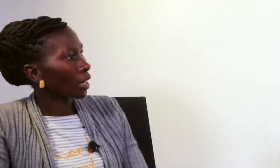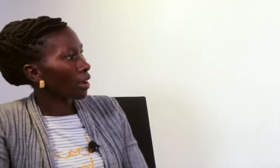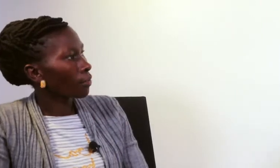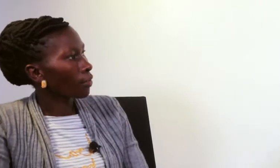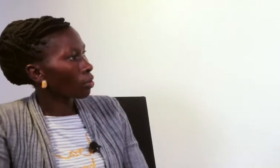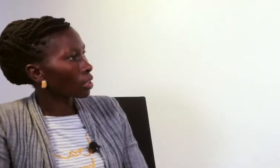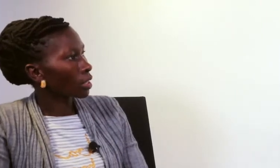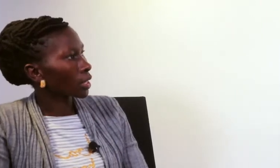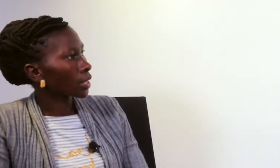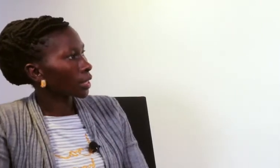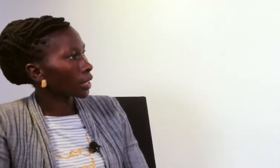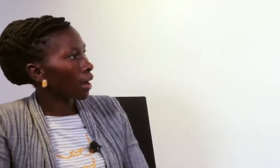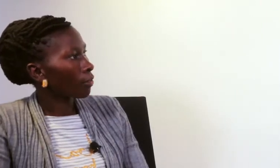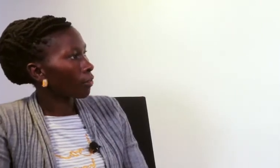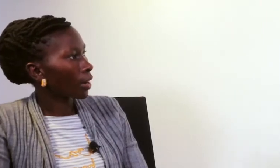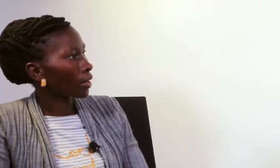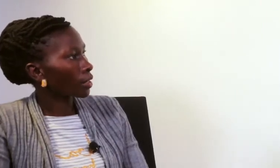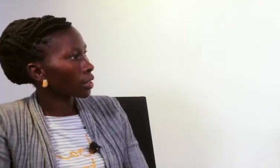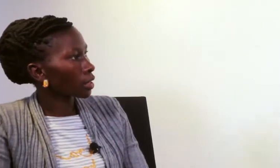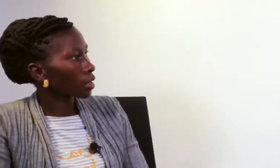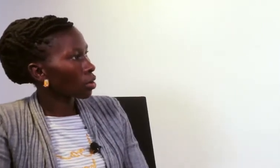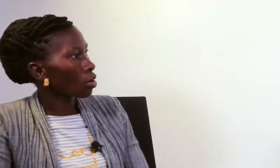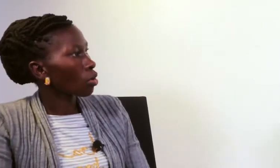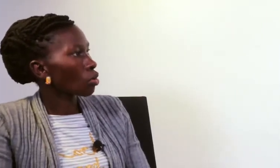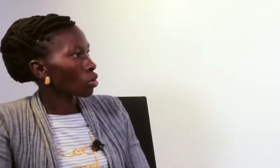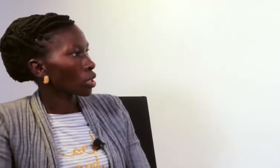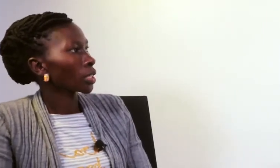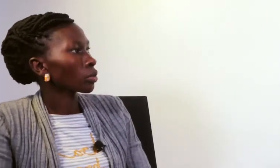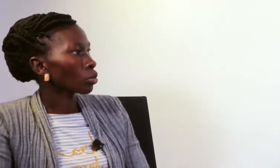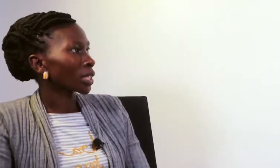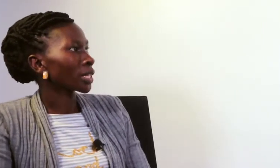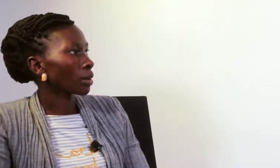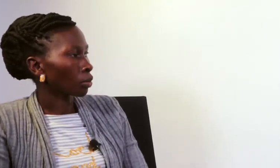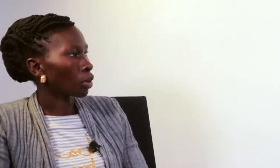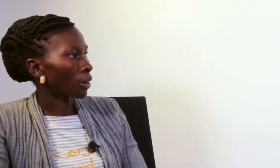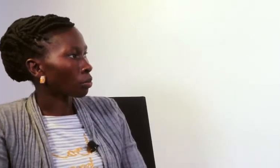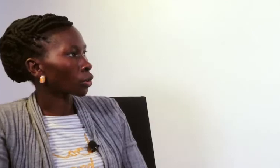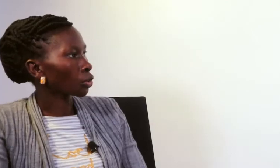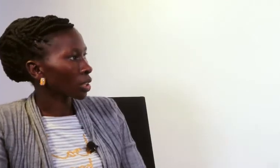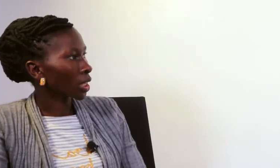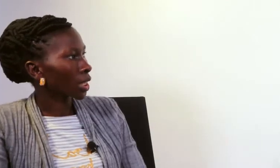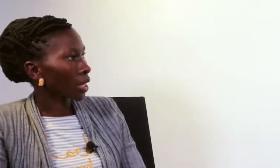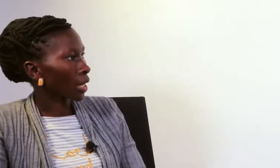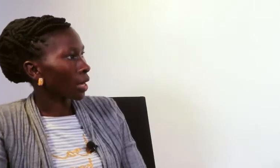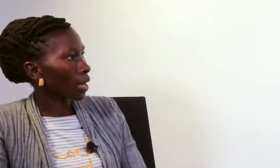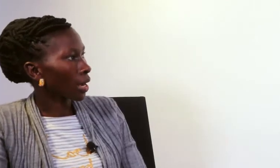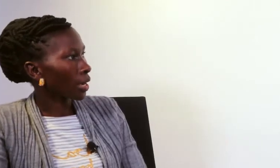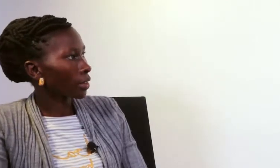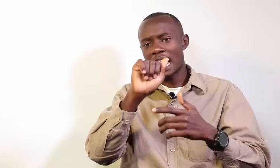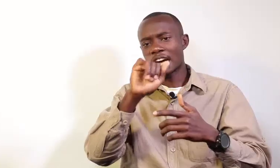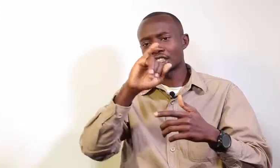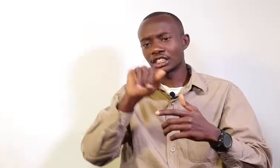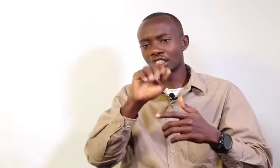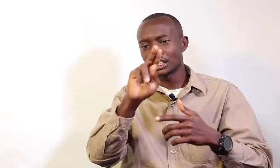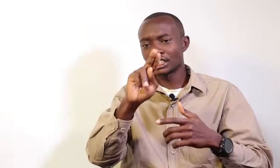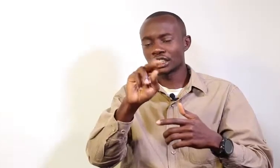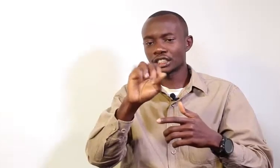I found a friend who sent an opportunity there. So I saw that